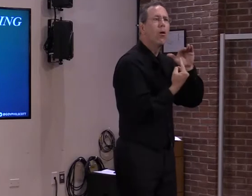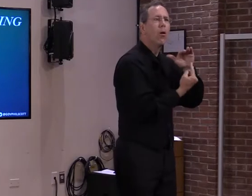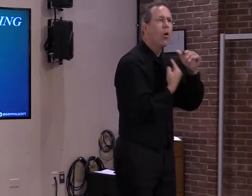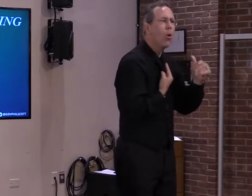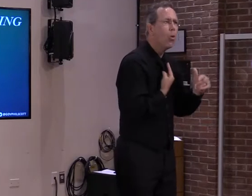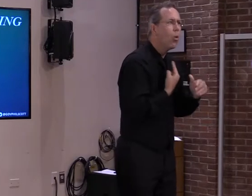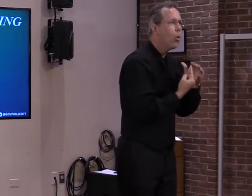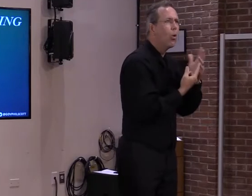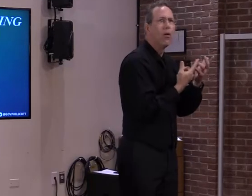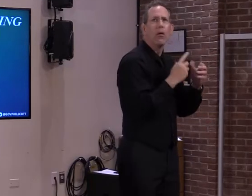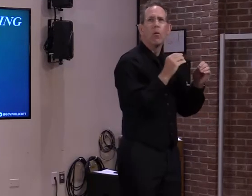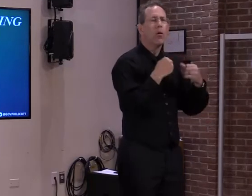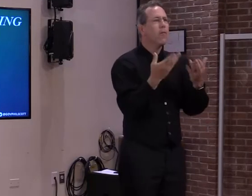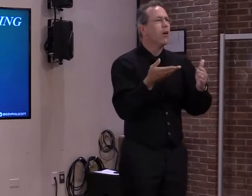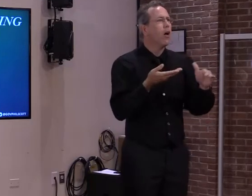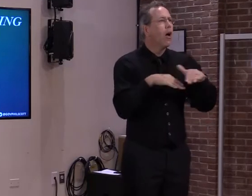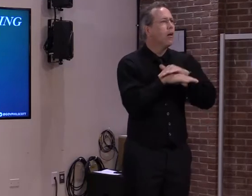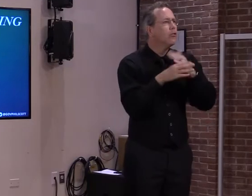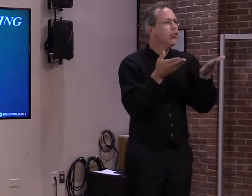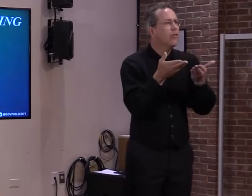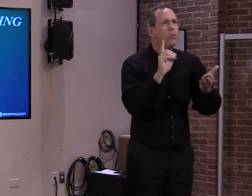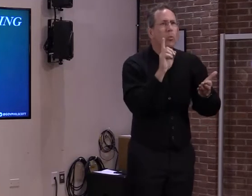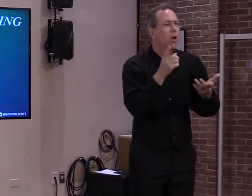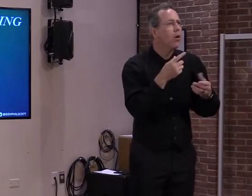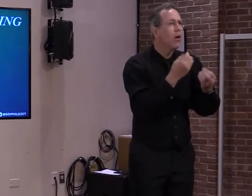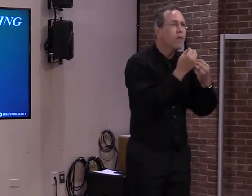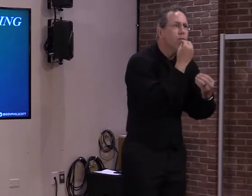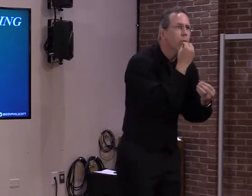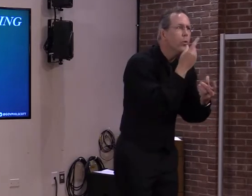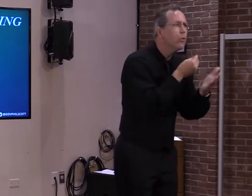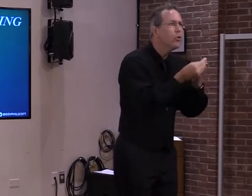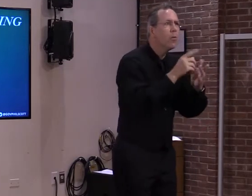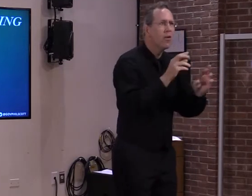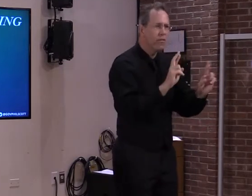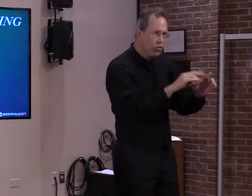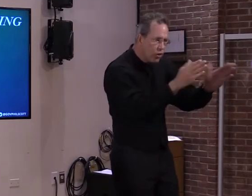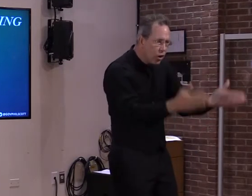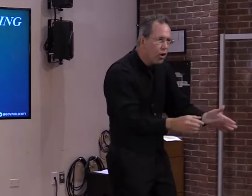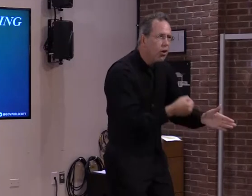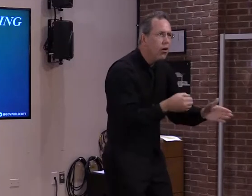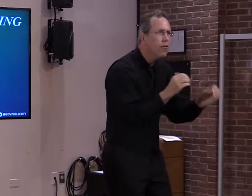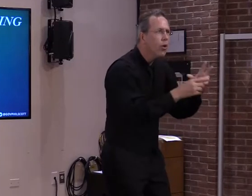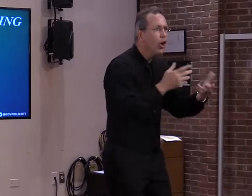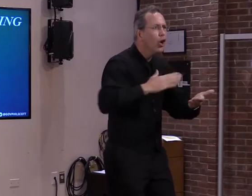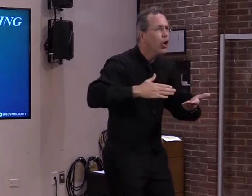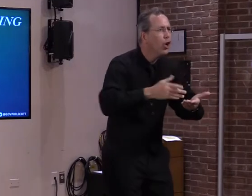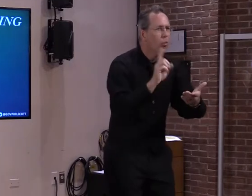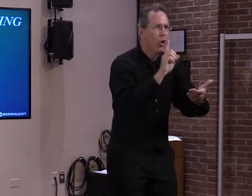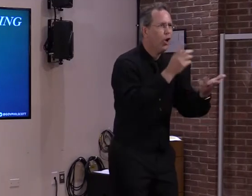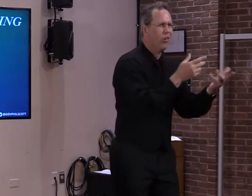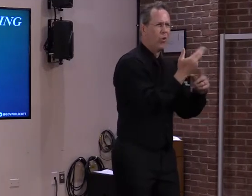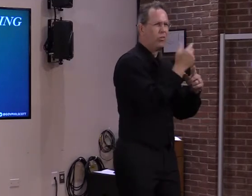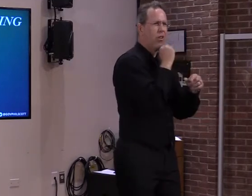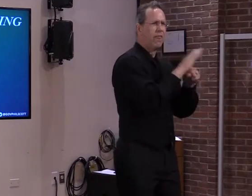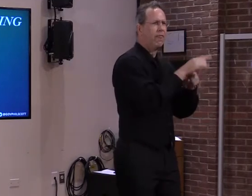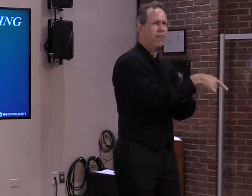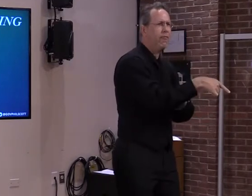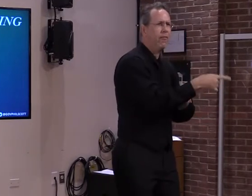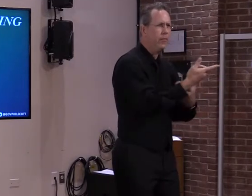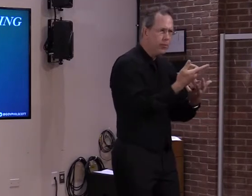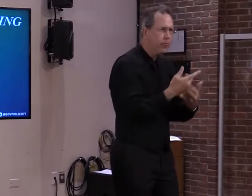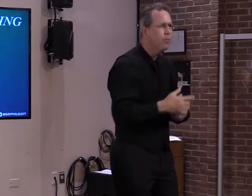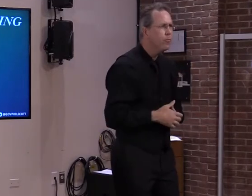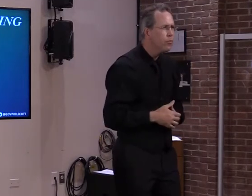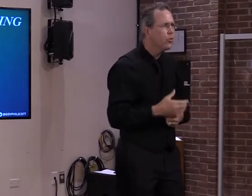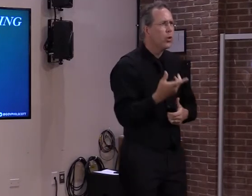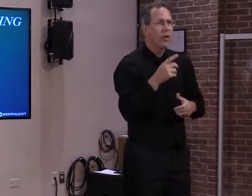accessing services such as meals or mental health or substance use treatment. In fact, local emergency